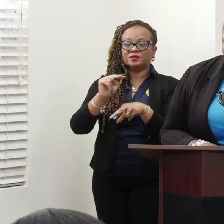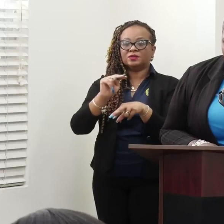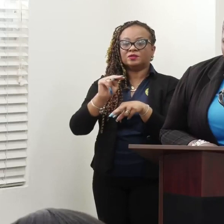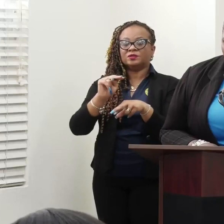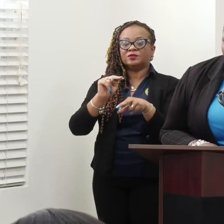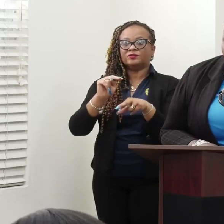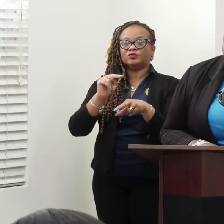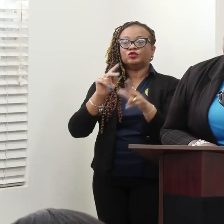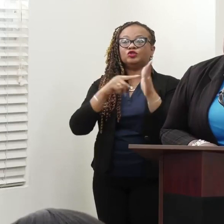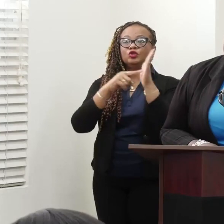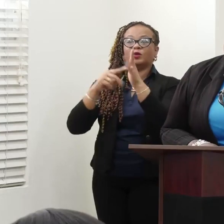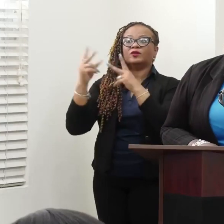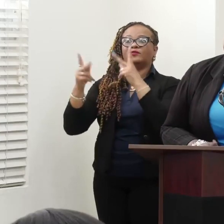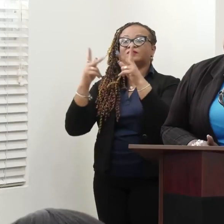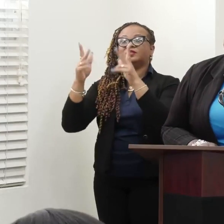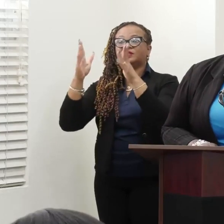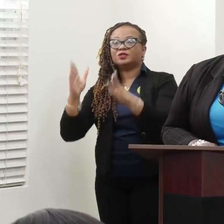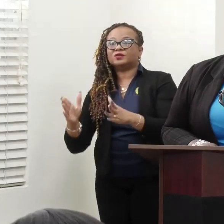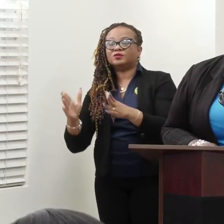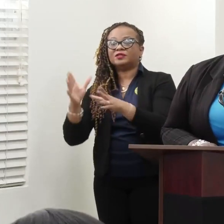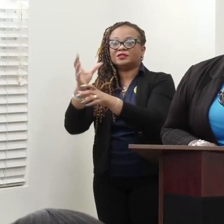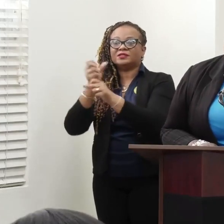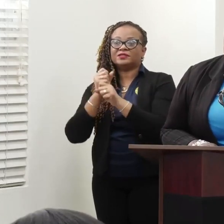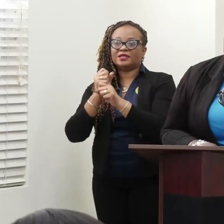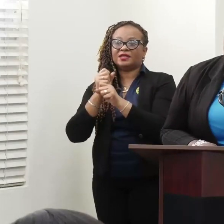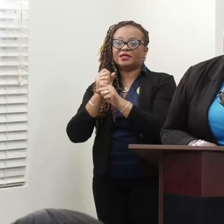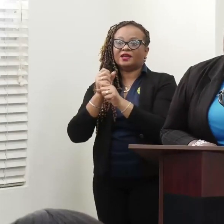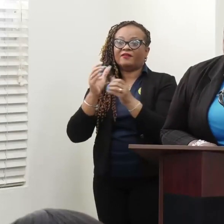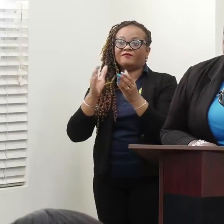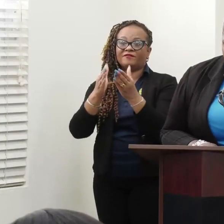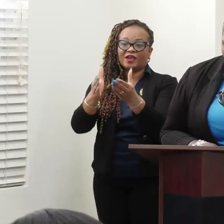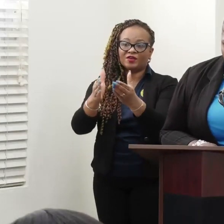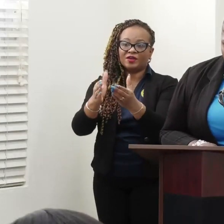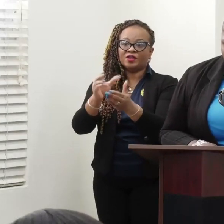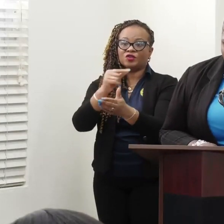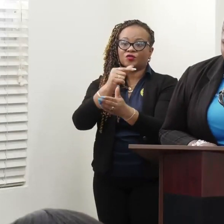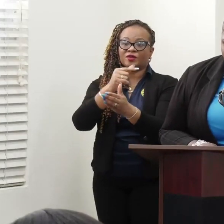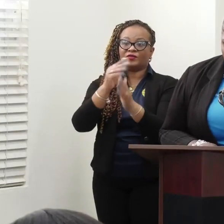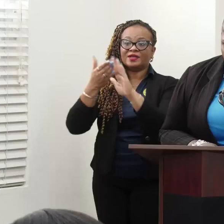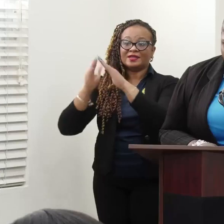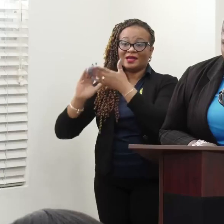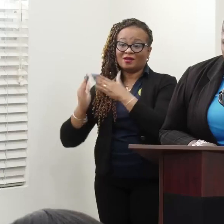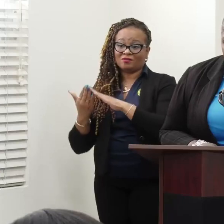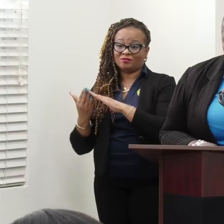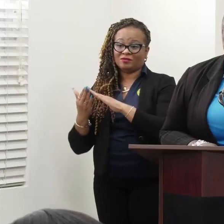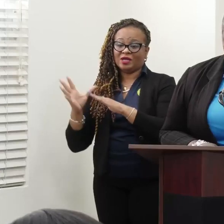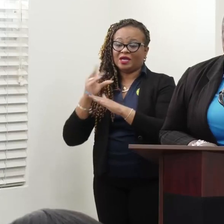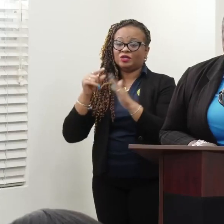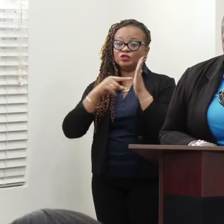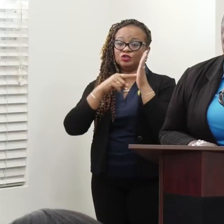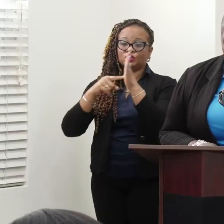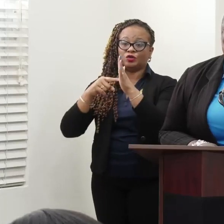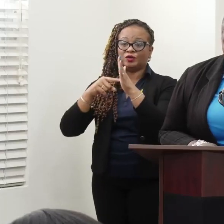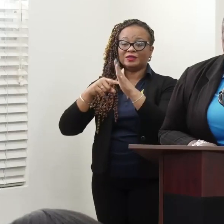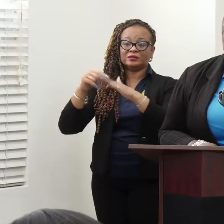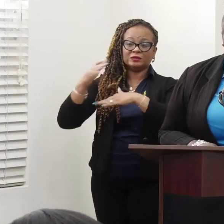group of visitors who had to take a ferry into Gregory Town, as well as showing the rough condition at